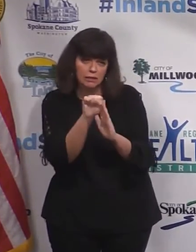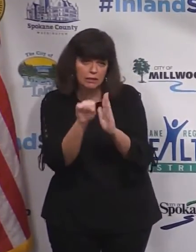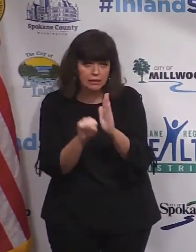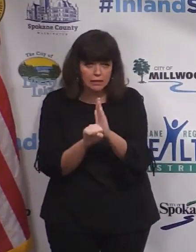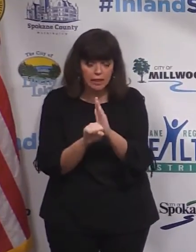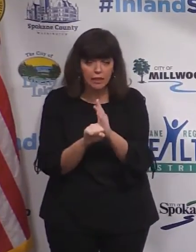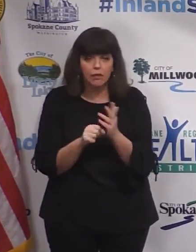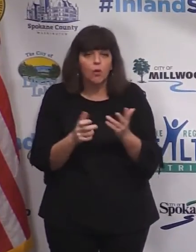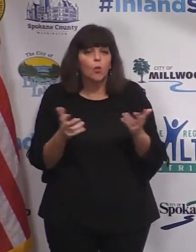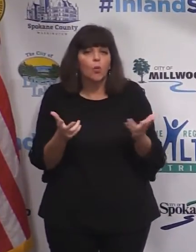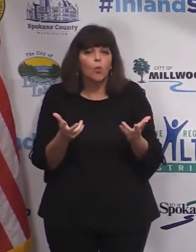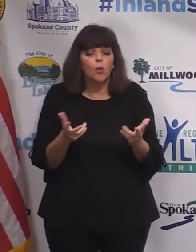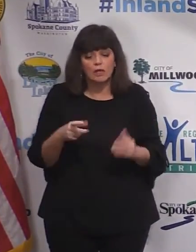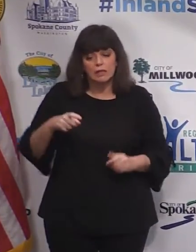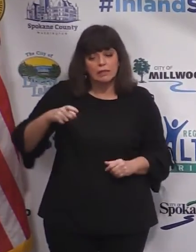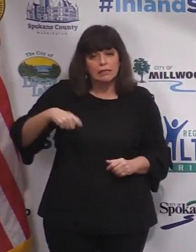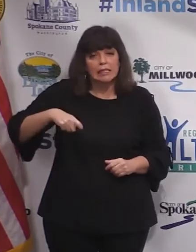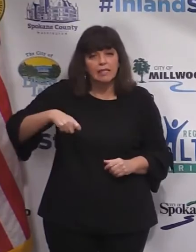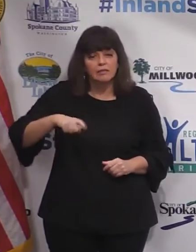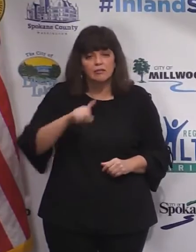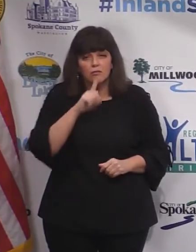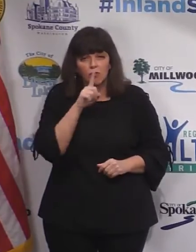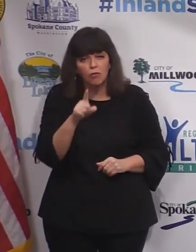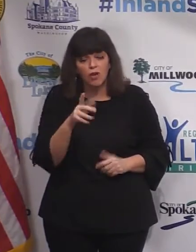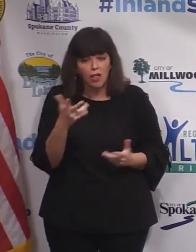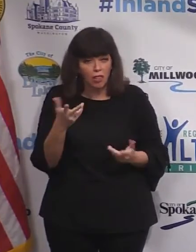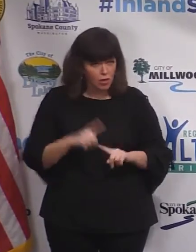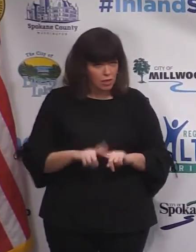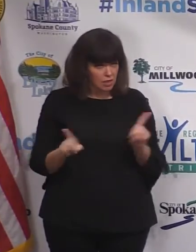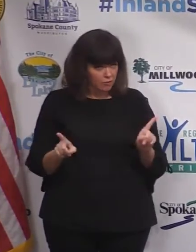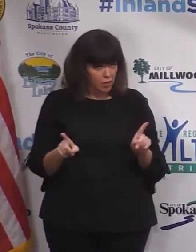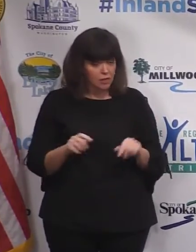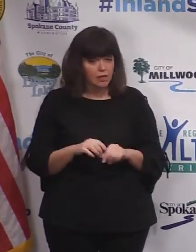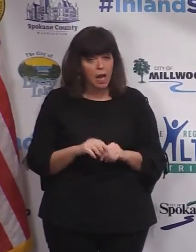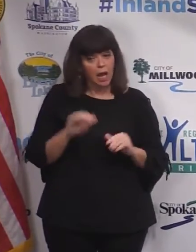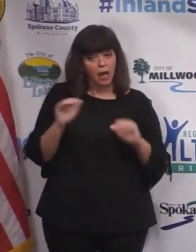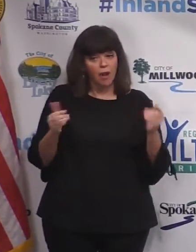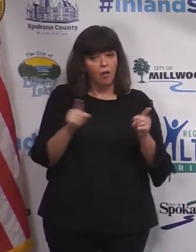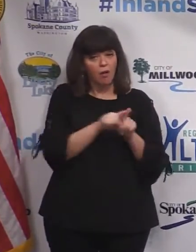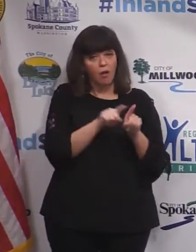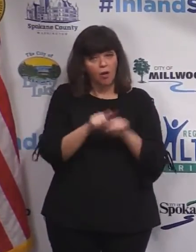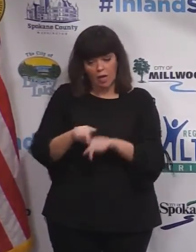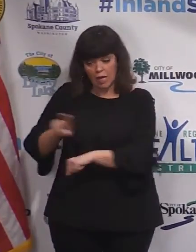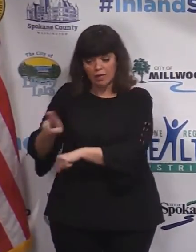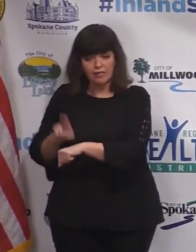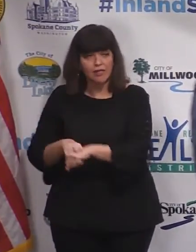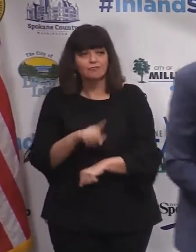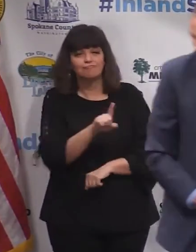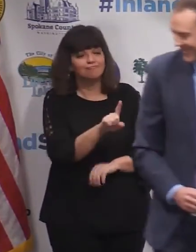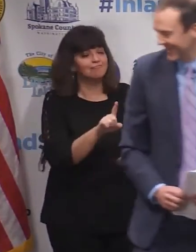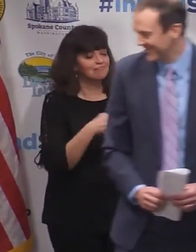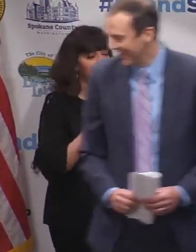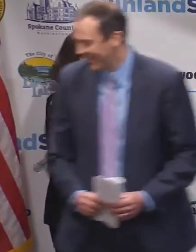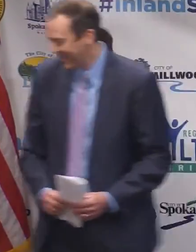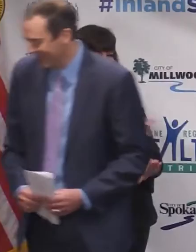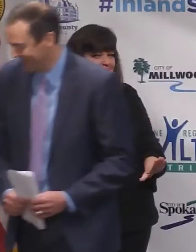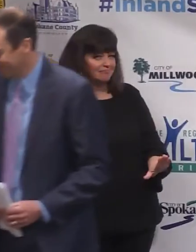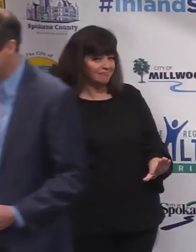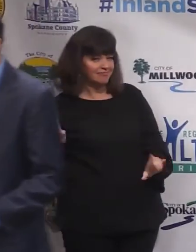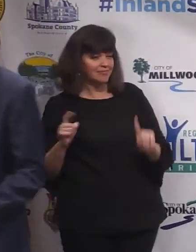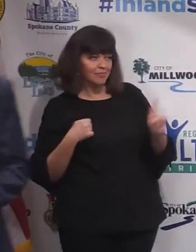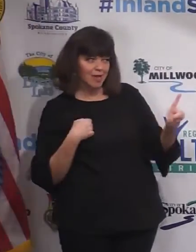here locally, what we're seeing versus maybe on the state level and the nationwide level? So I'll bring our local expert up, Drew, to take a shot at